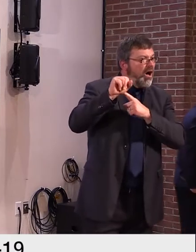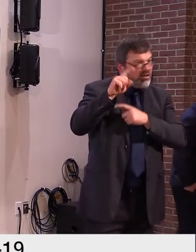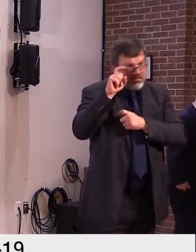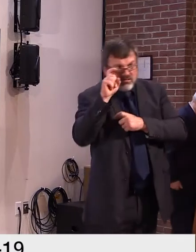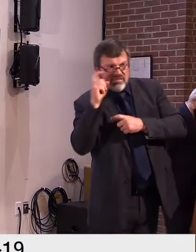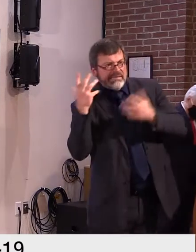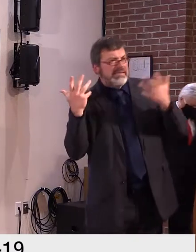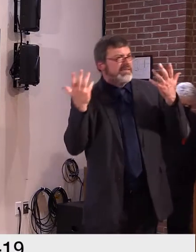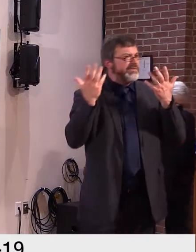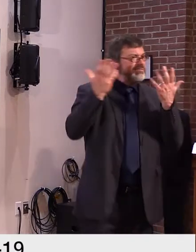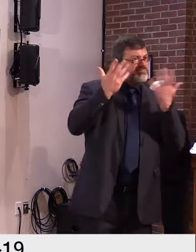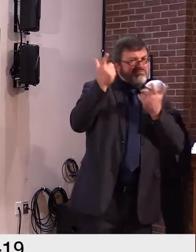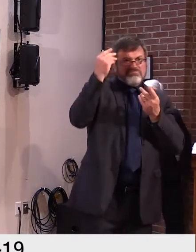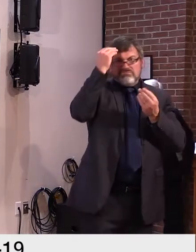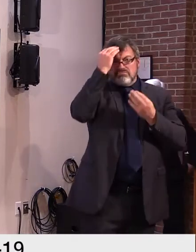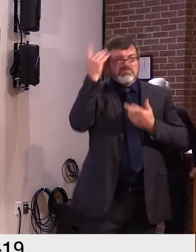just